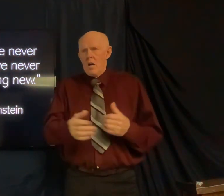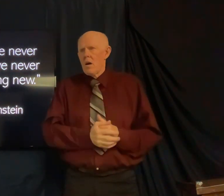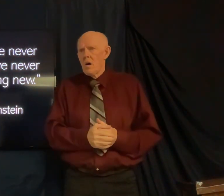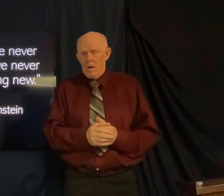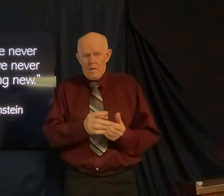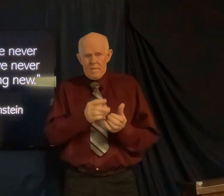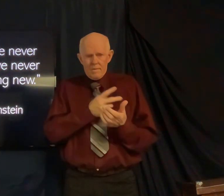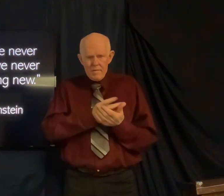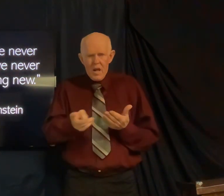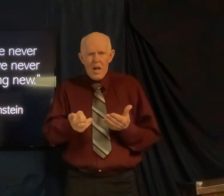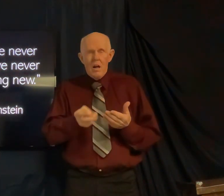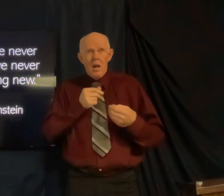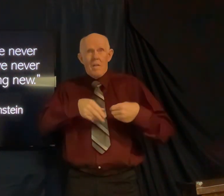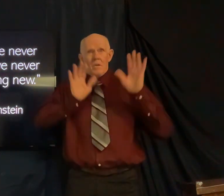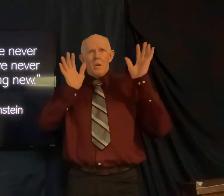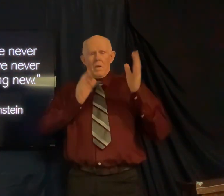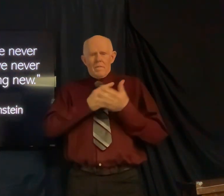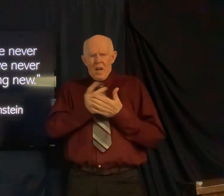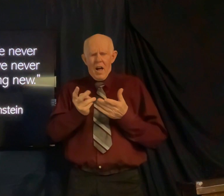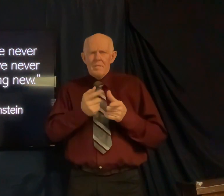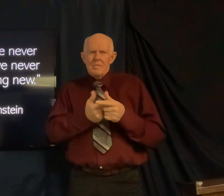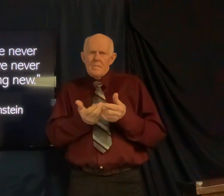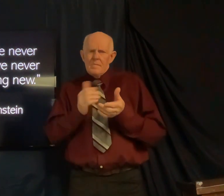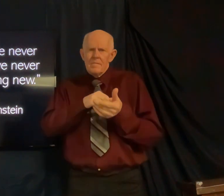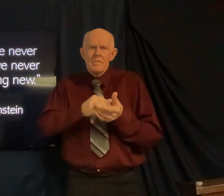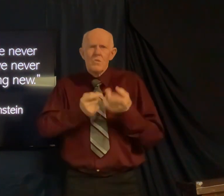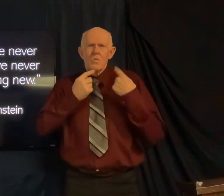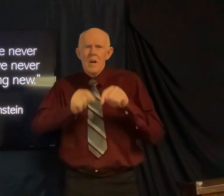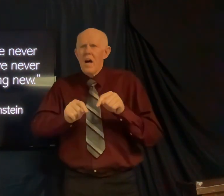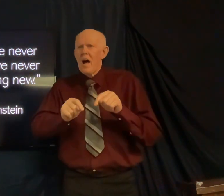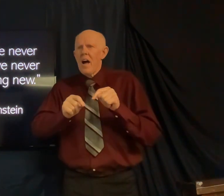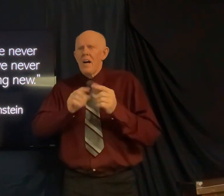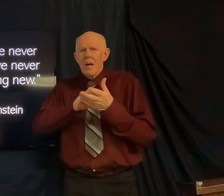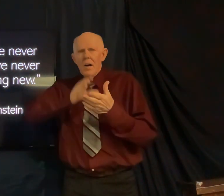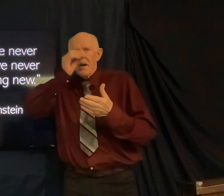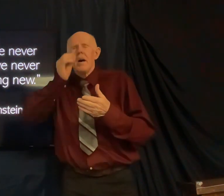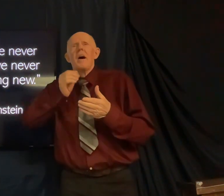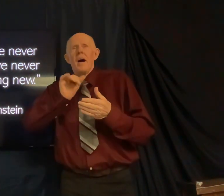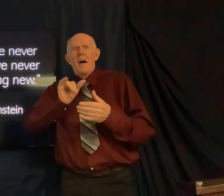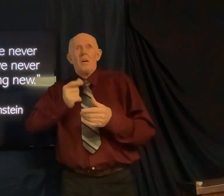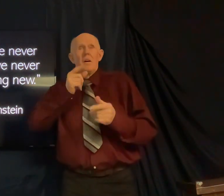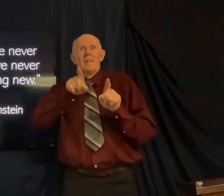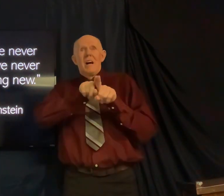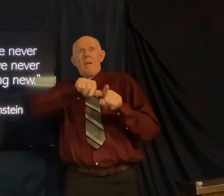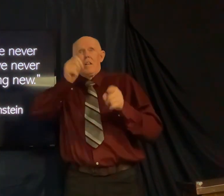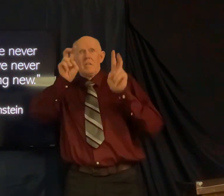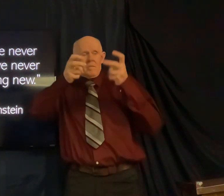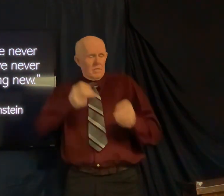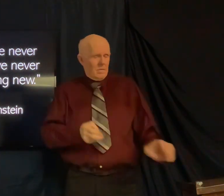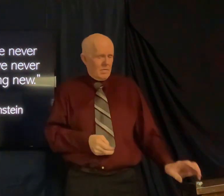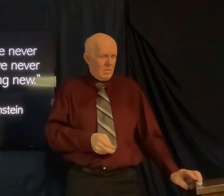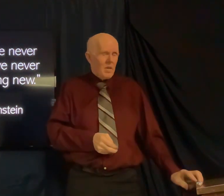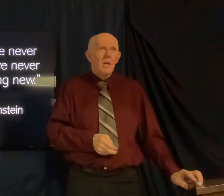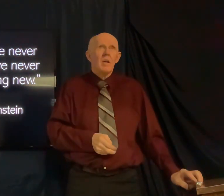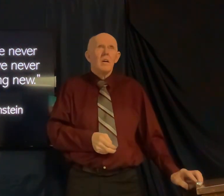I fail and I accept that. I fail, I don't give up. I try again and I learn.